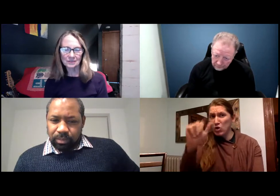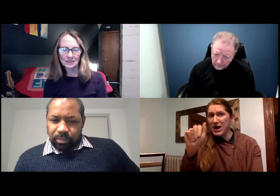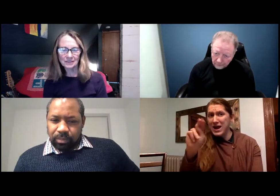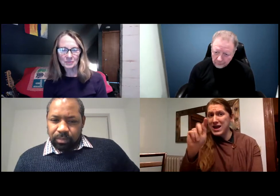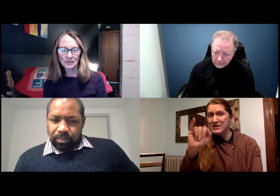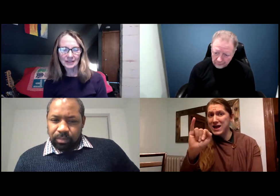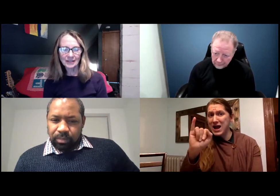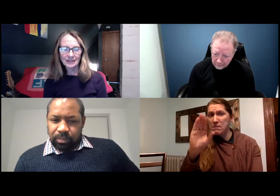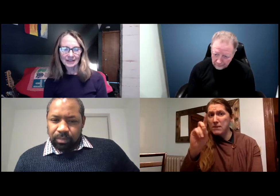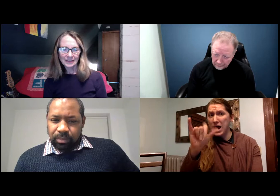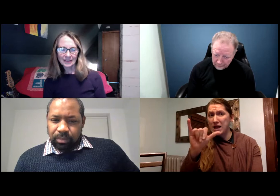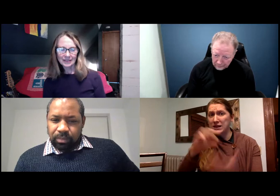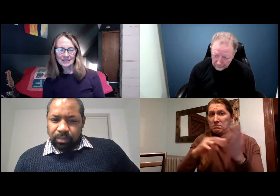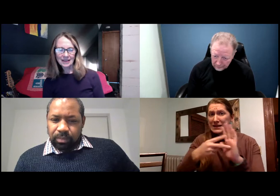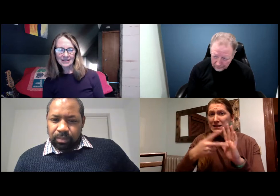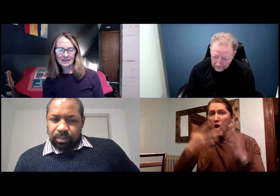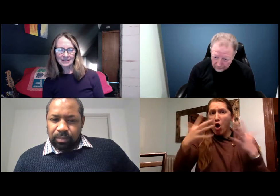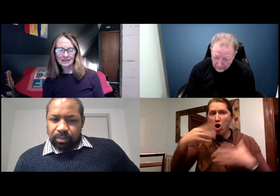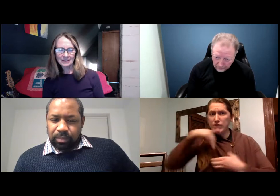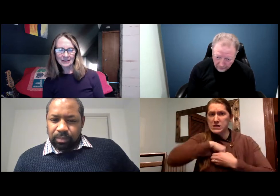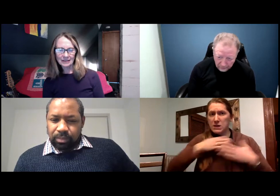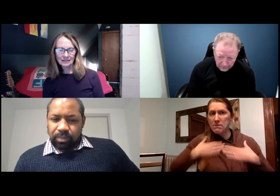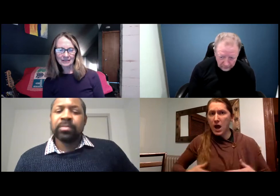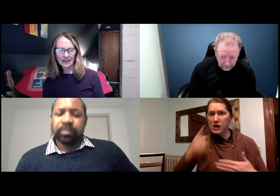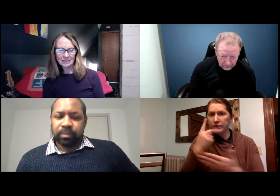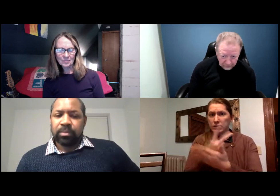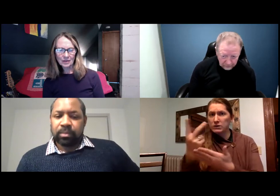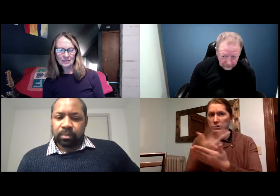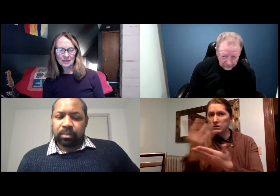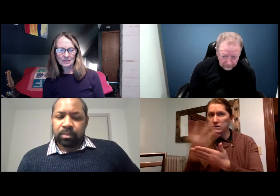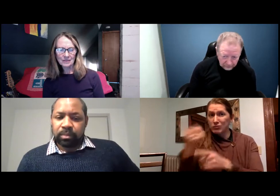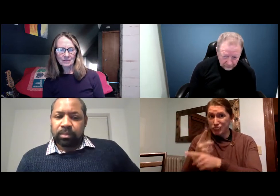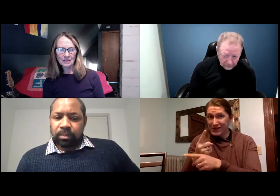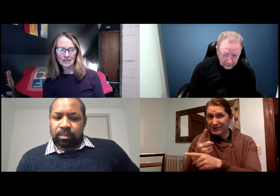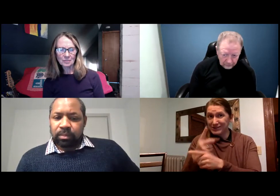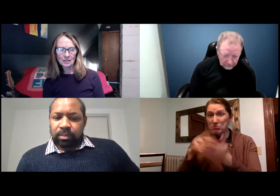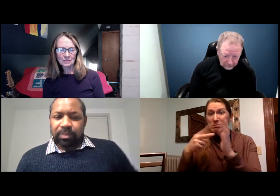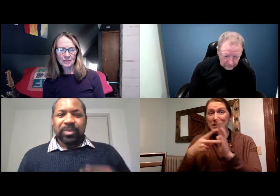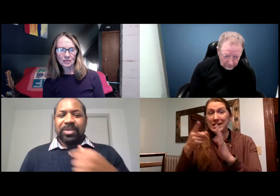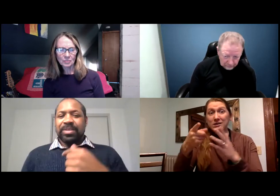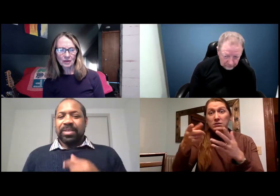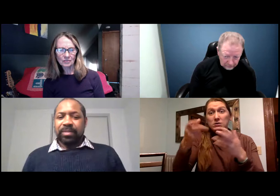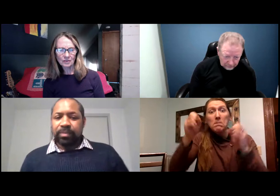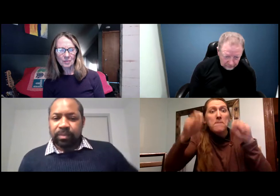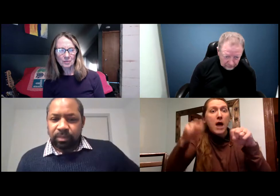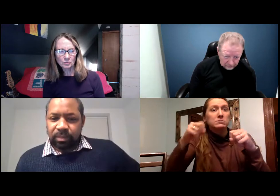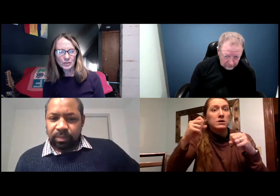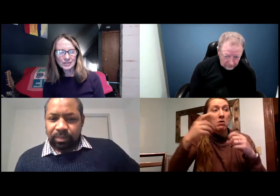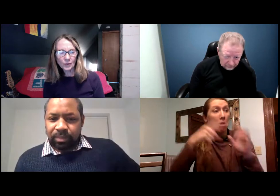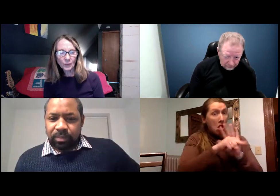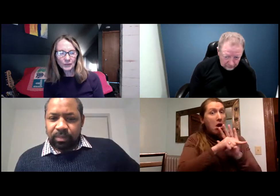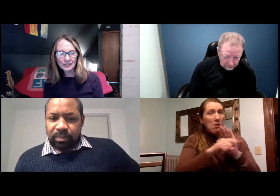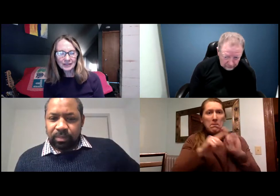15 minutes, but is that the antibodies, is that if the antibodies have been in your body for a couple of